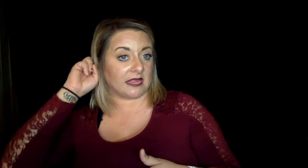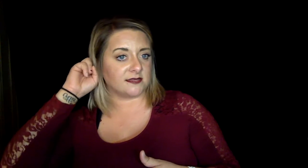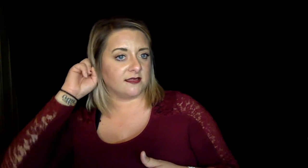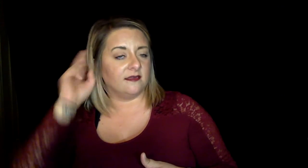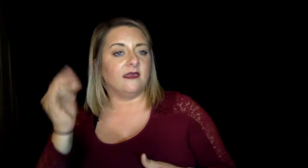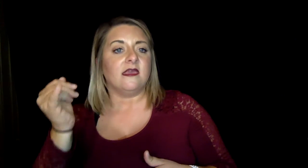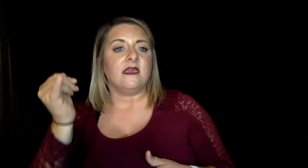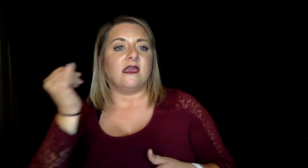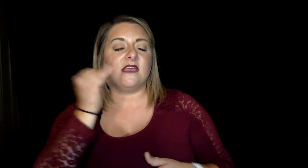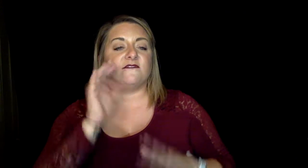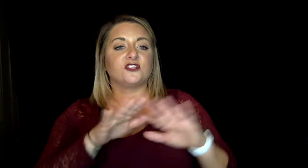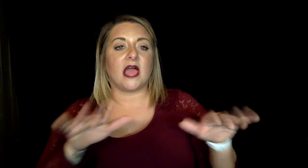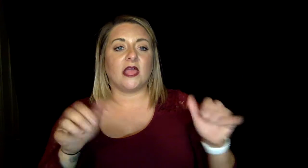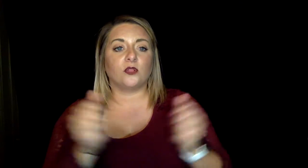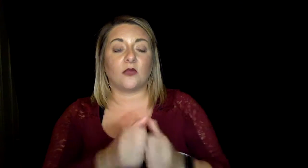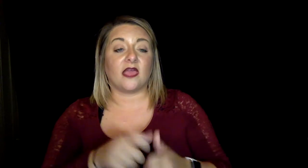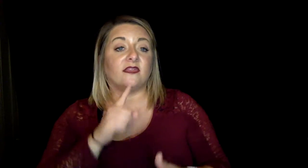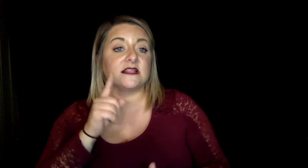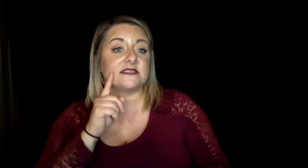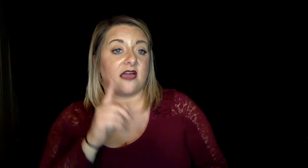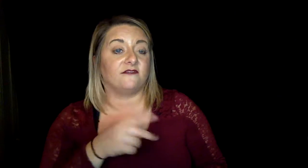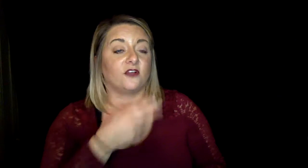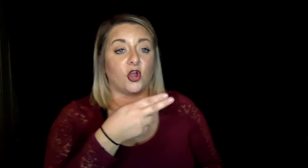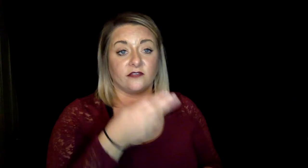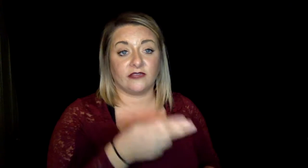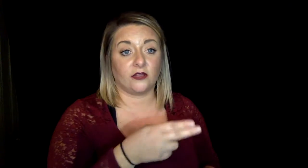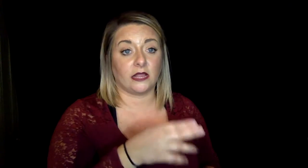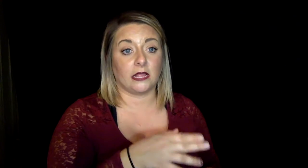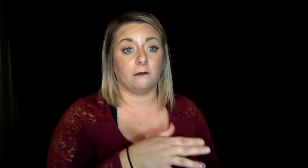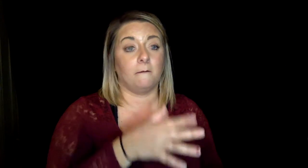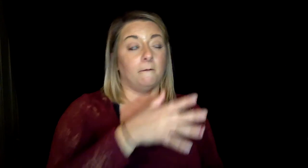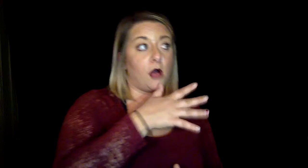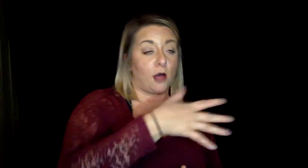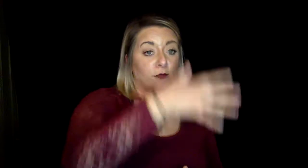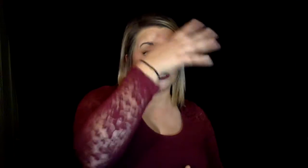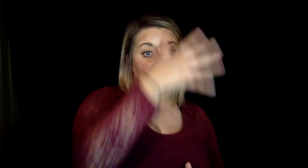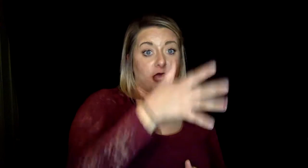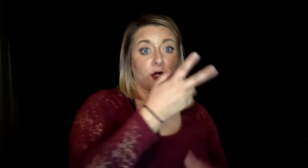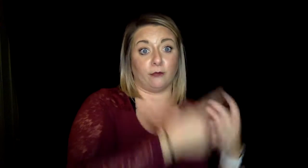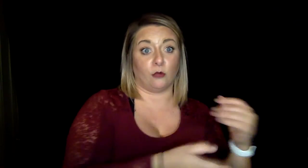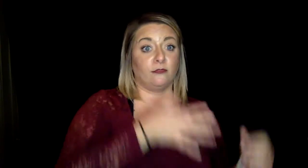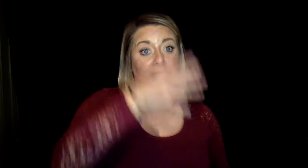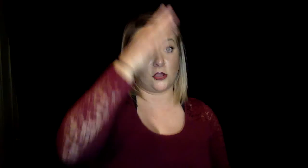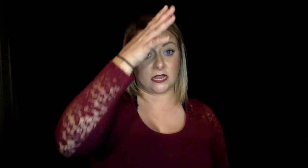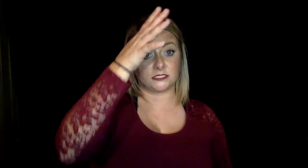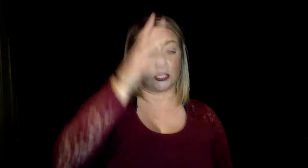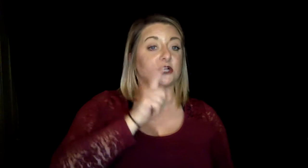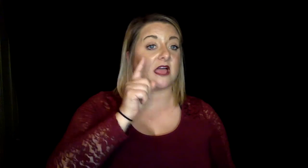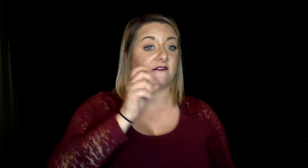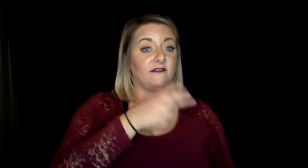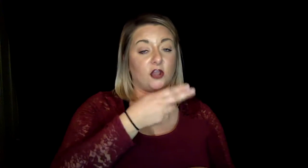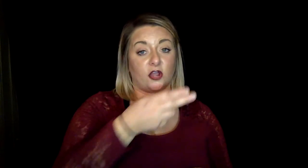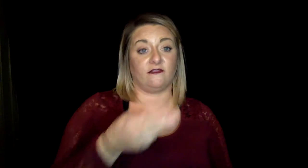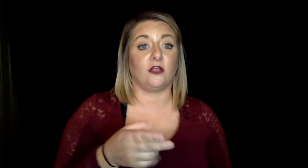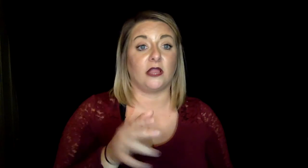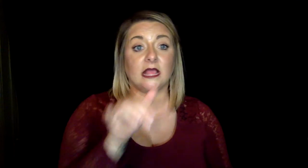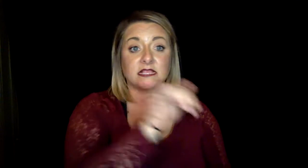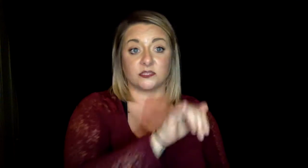implant. If a child with a deaf or hard of hearing mom or dad or both parents are deaf and hard of hearing as